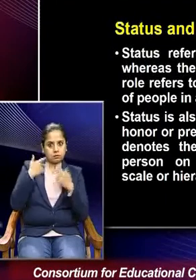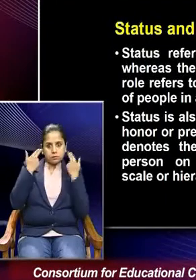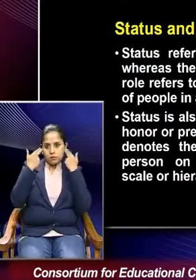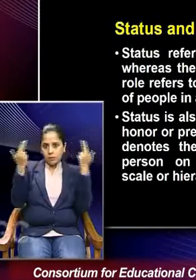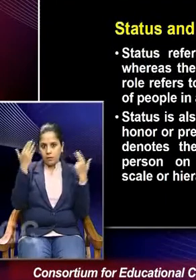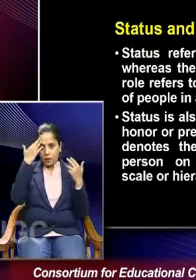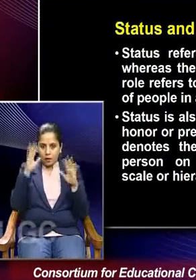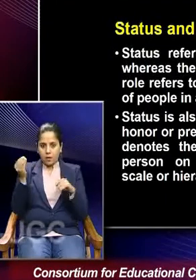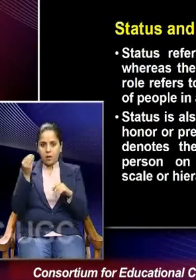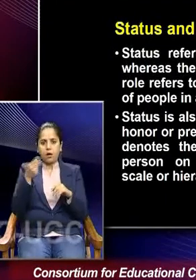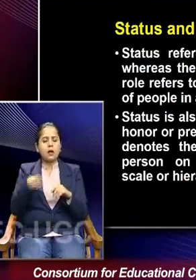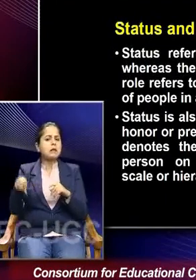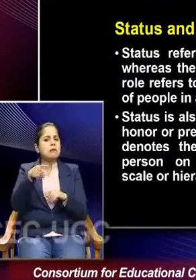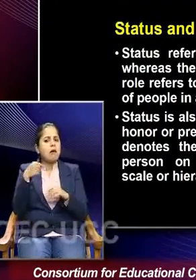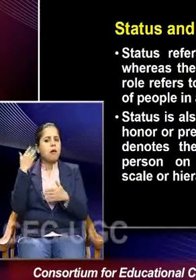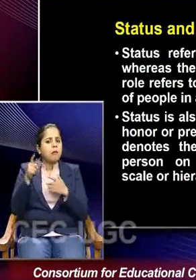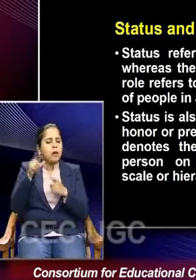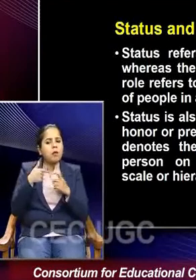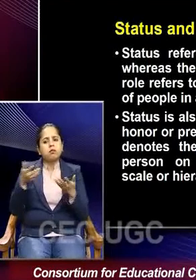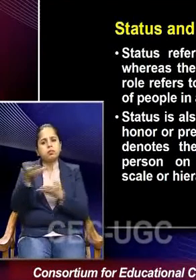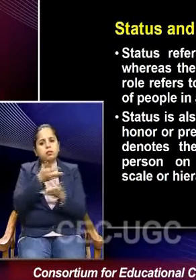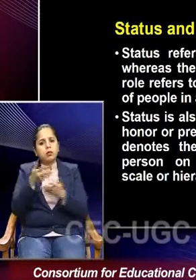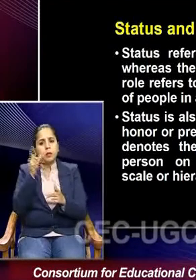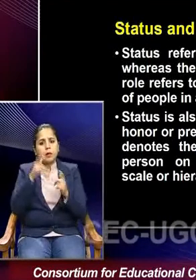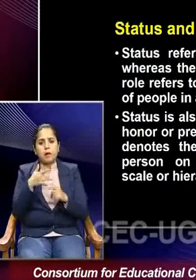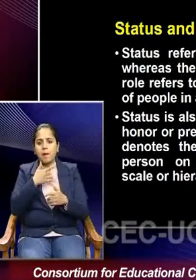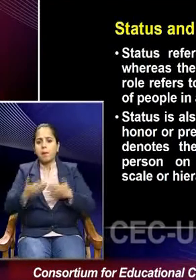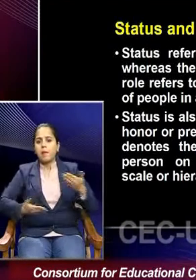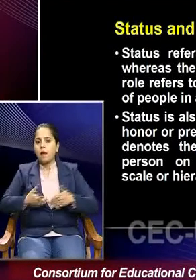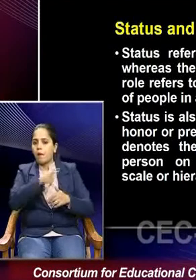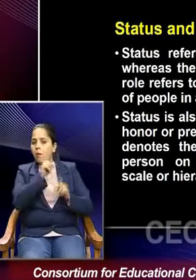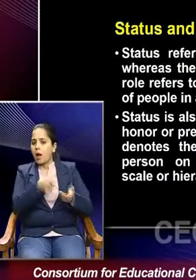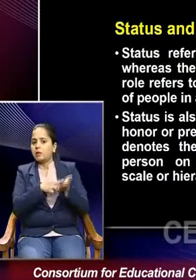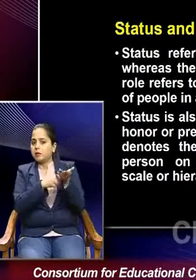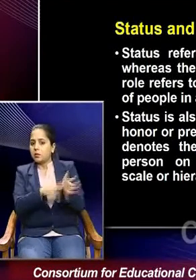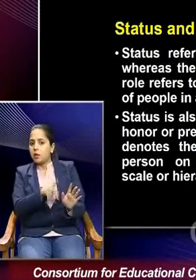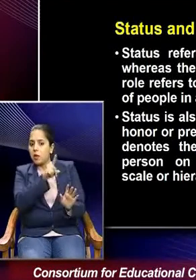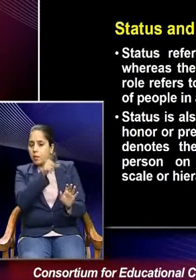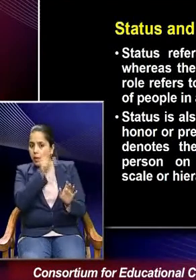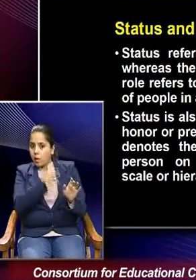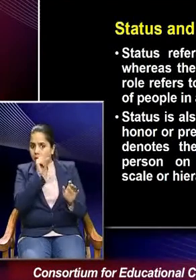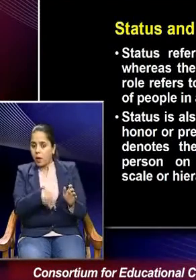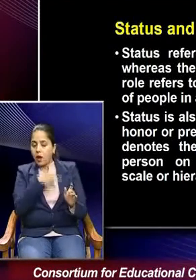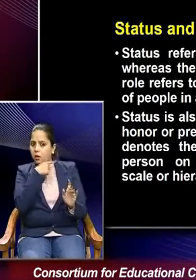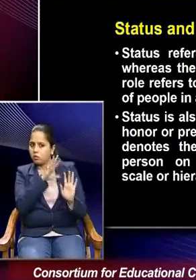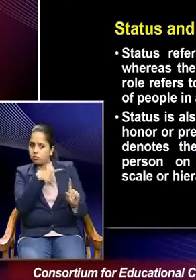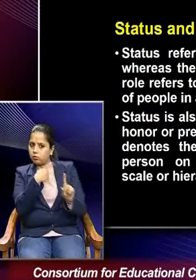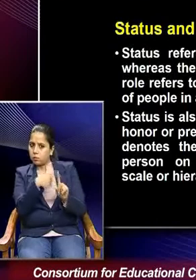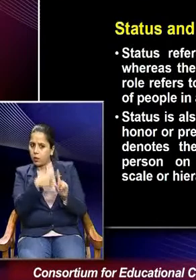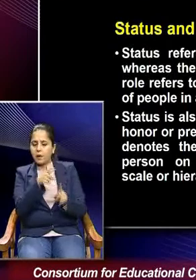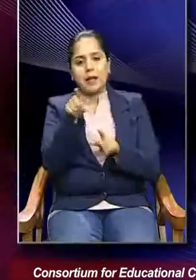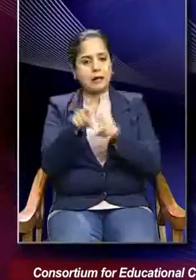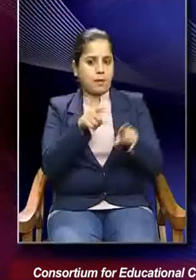of discourse is expected, a behavior is expected towards you. So, if you are